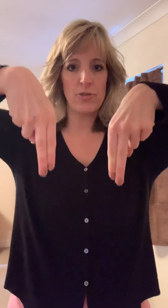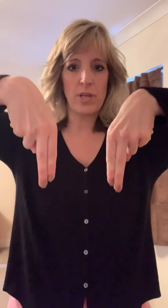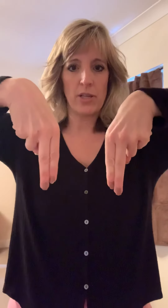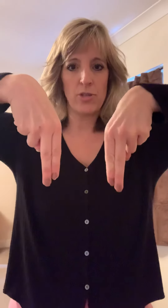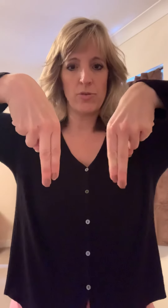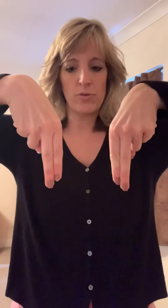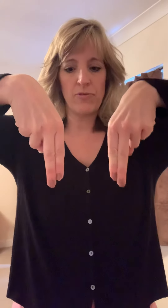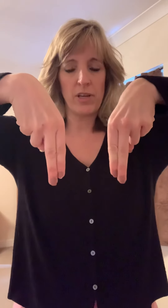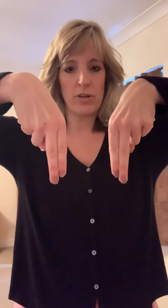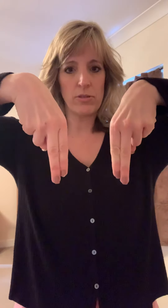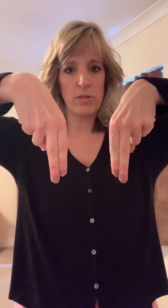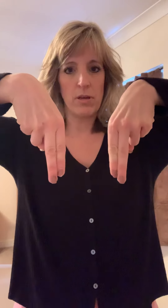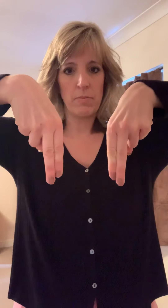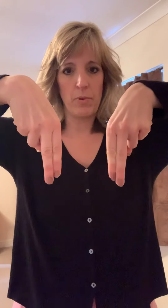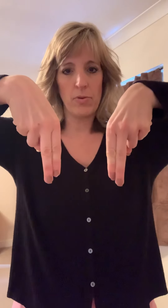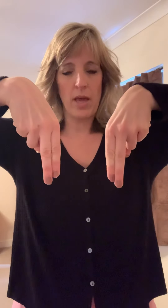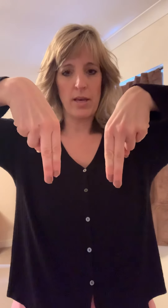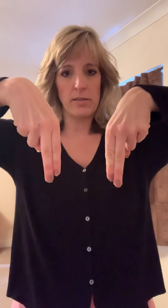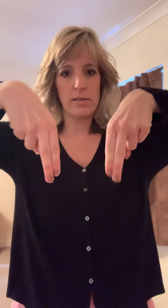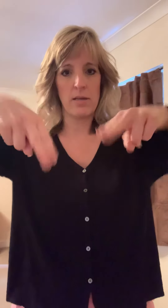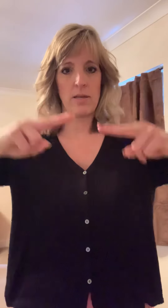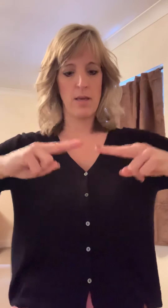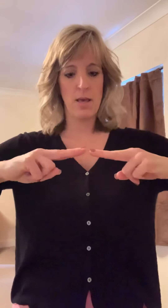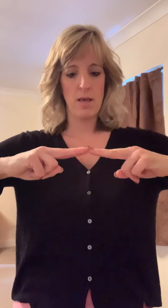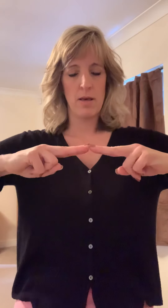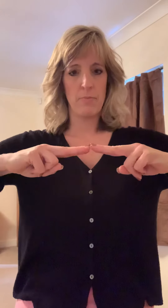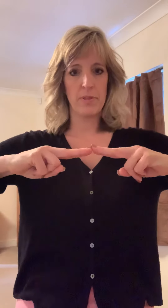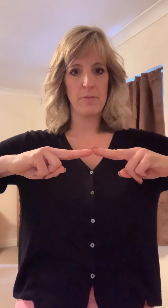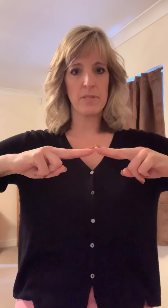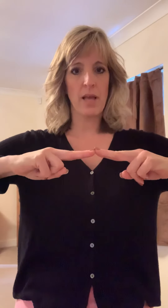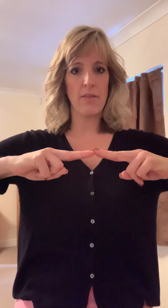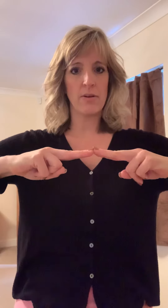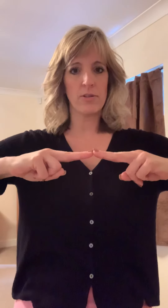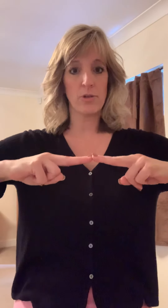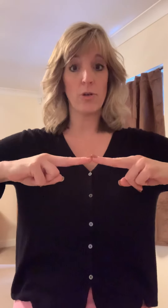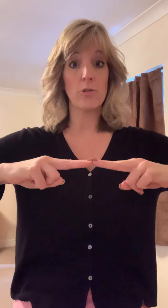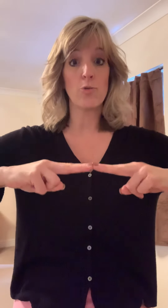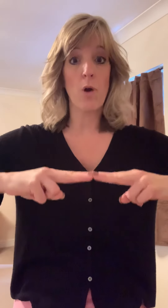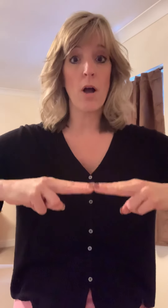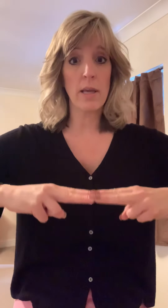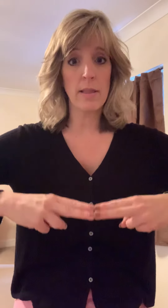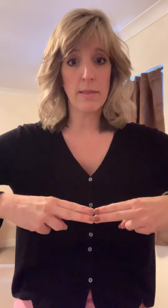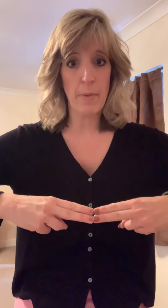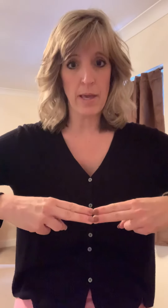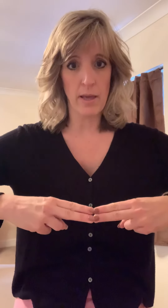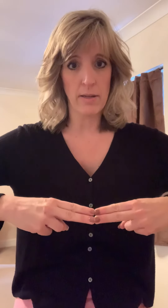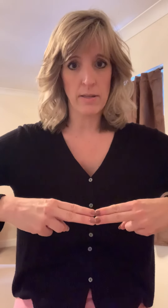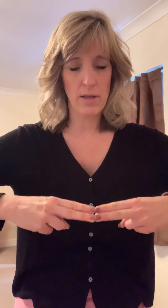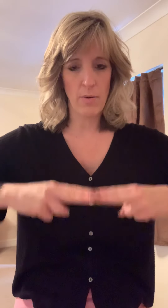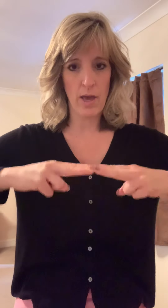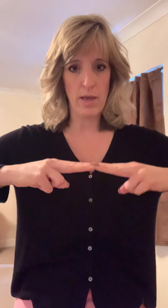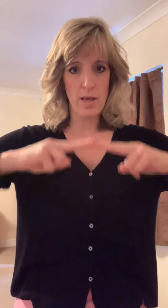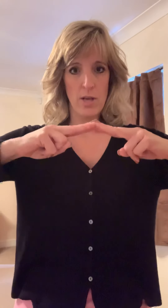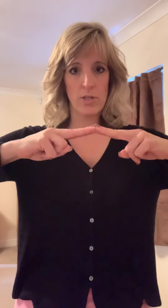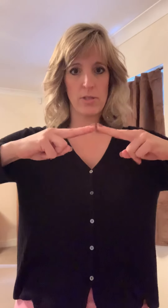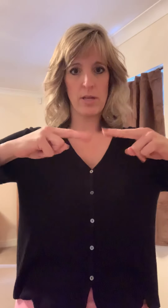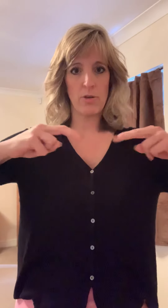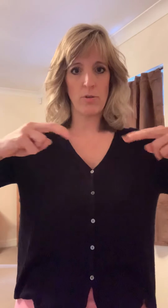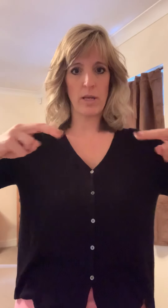take two fingers, both hands, put them together so you're drawing the bacon. Okay, so then you go like